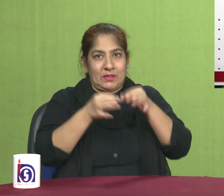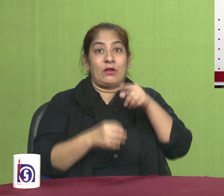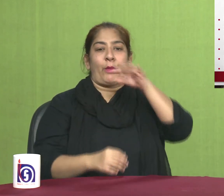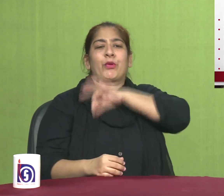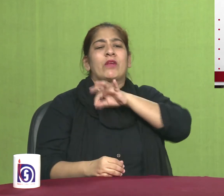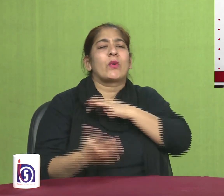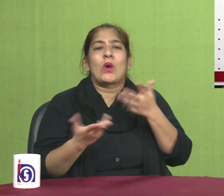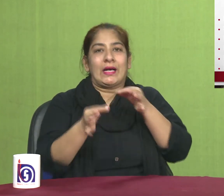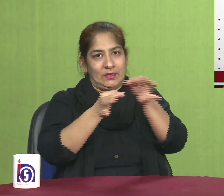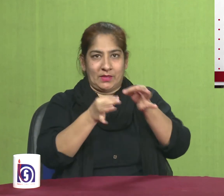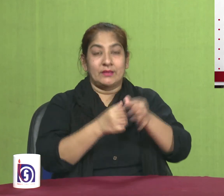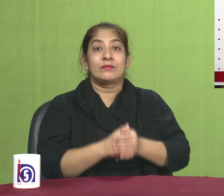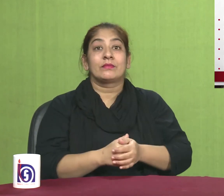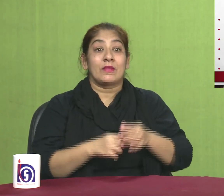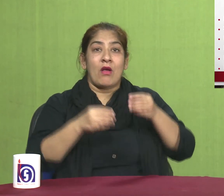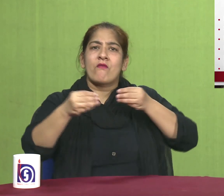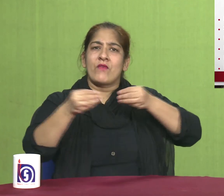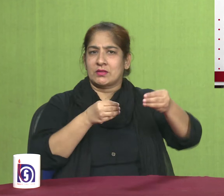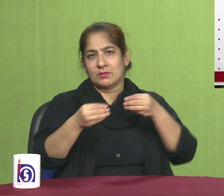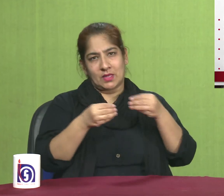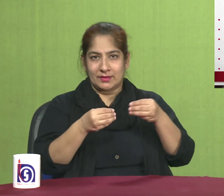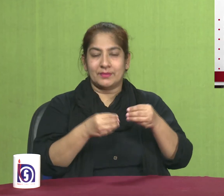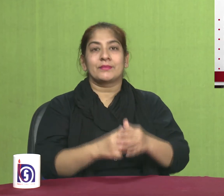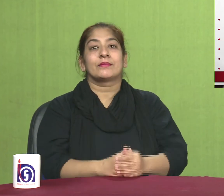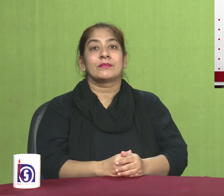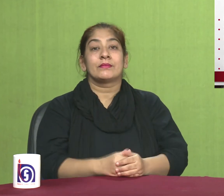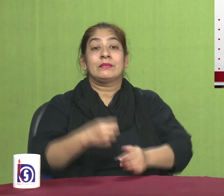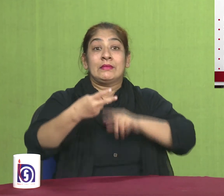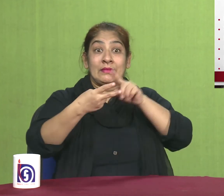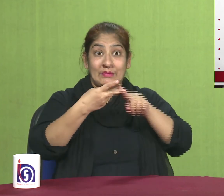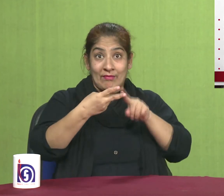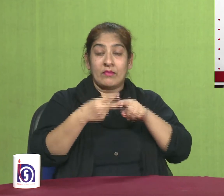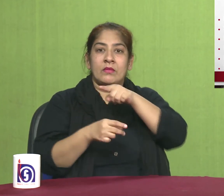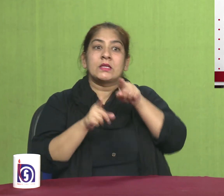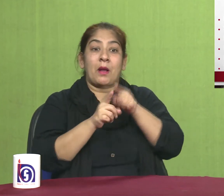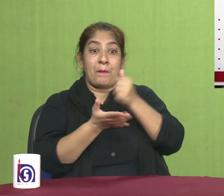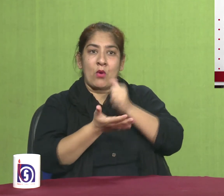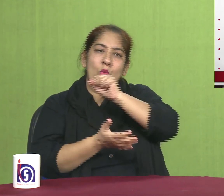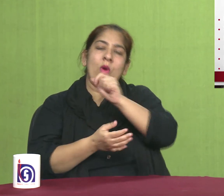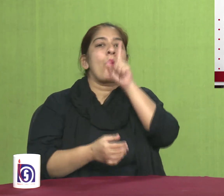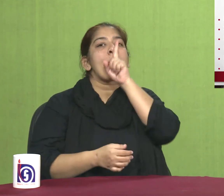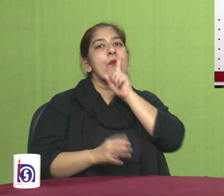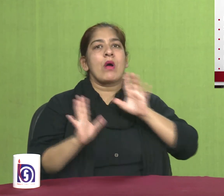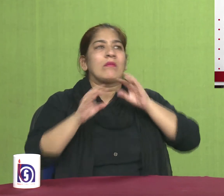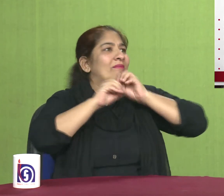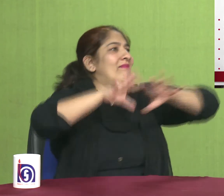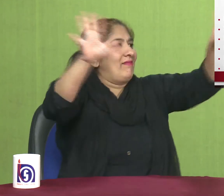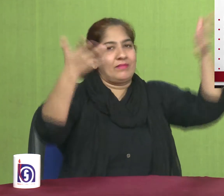Earlier we had discussed about the borrowing. The first important advantage or